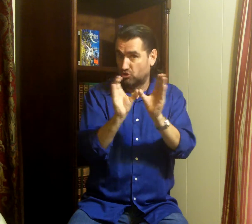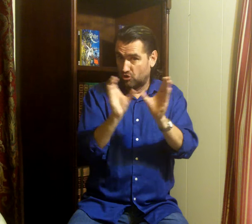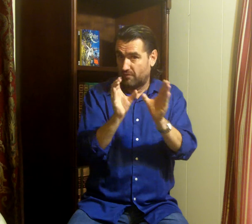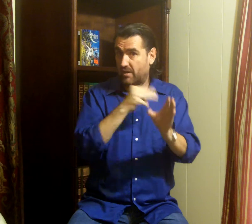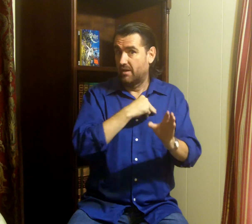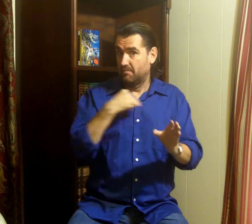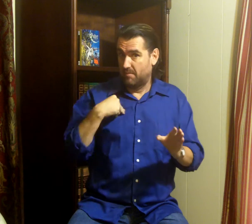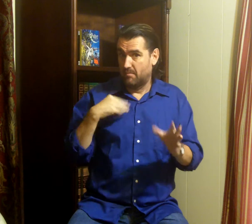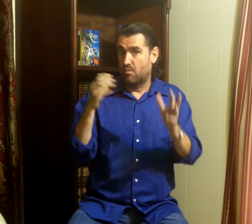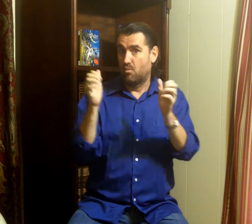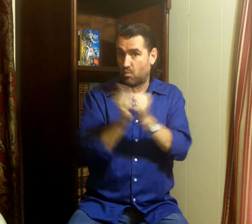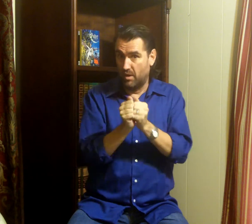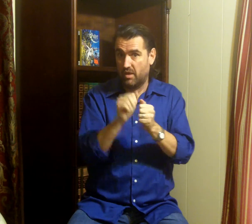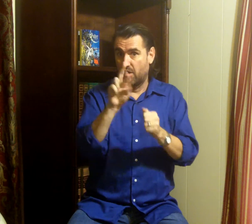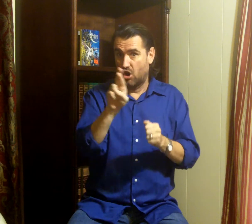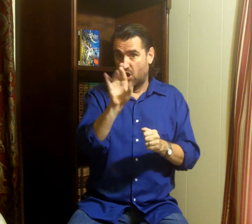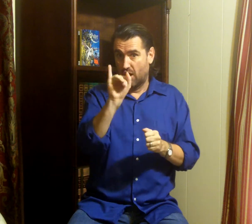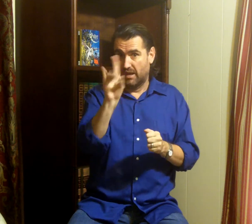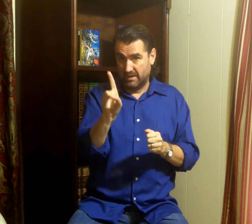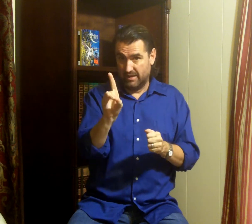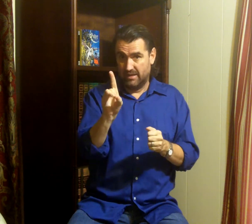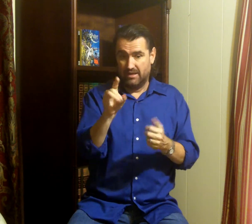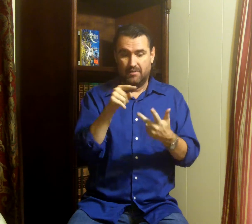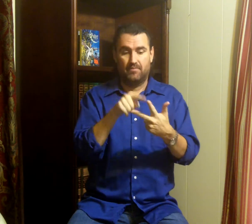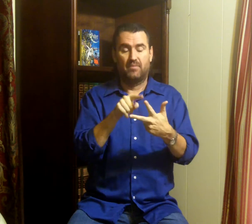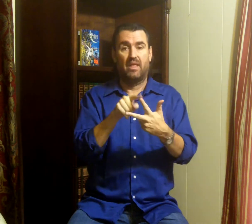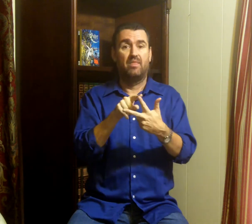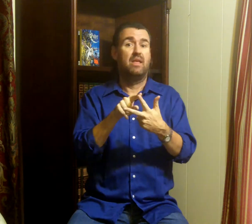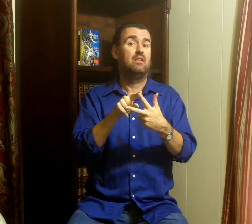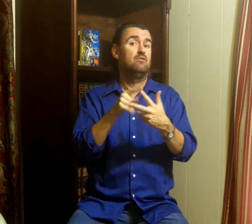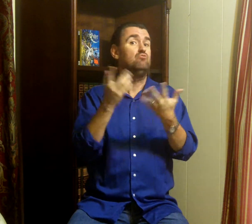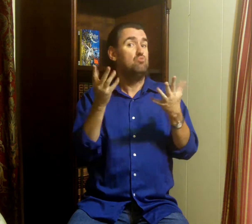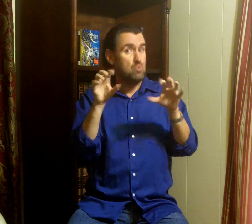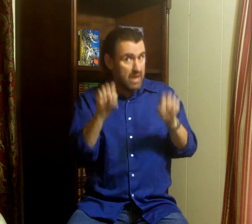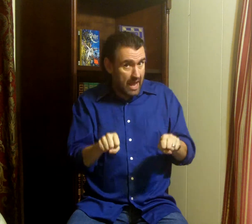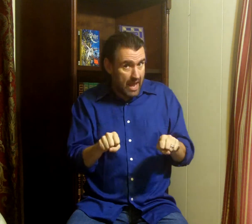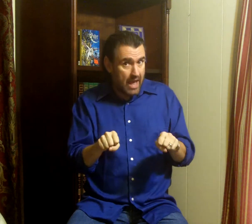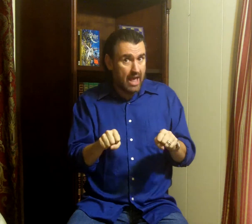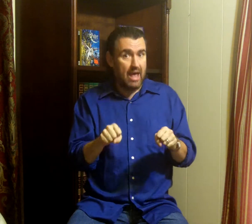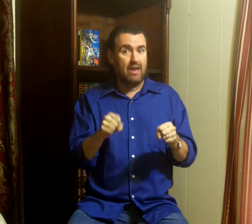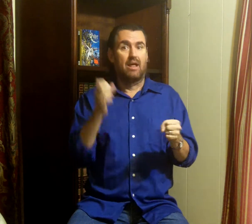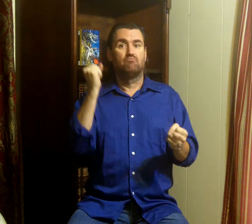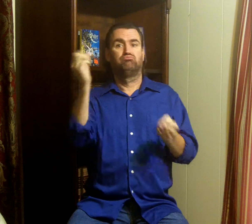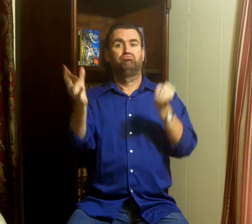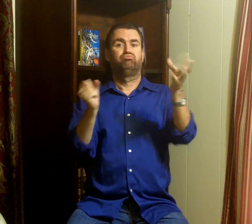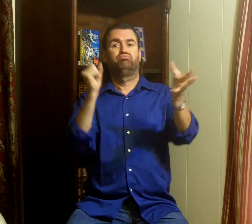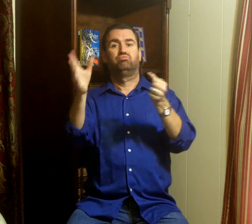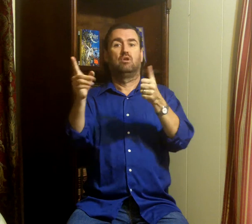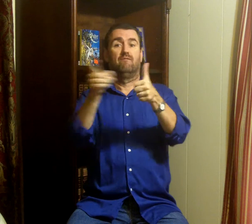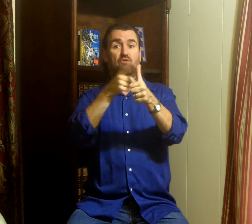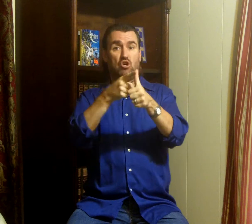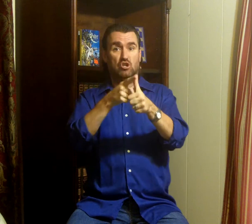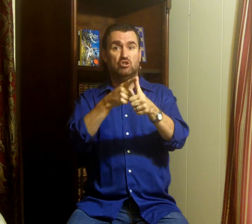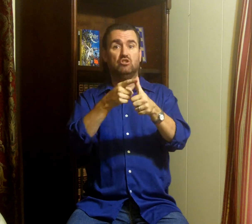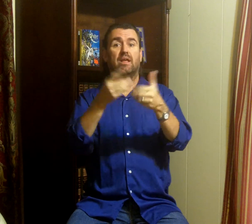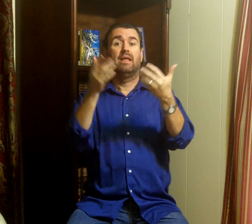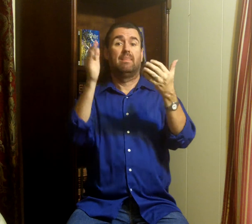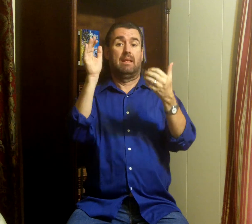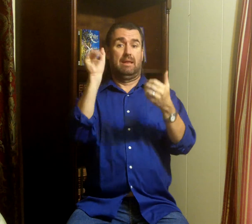take the performance assessment of EIPA first, and if you score a 4.0 or higher, because that's